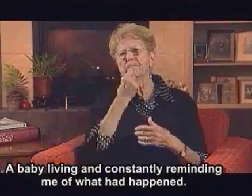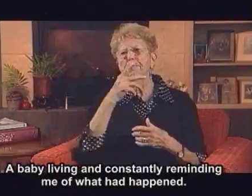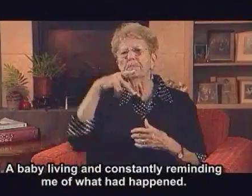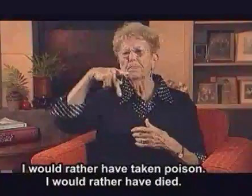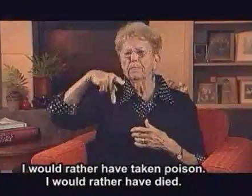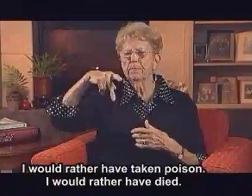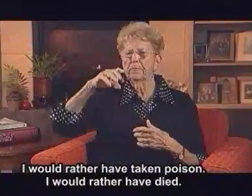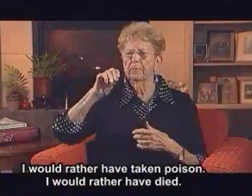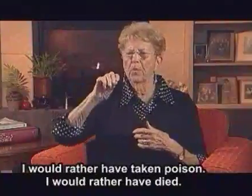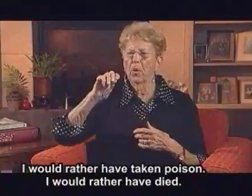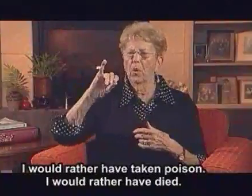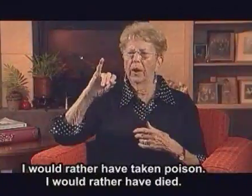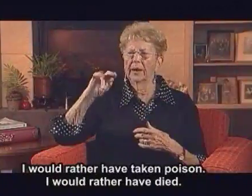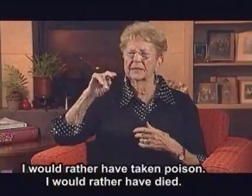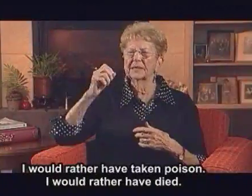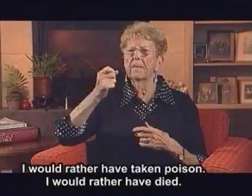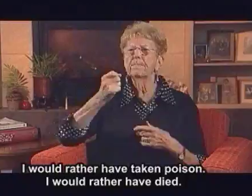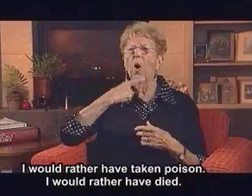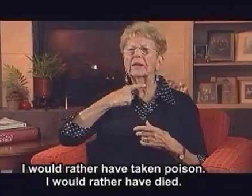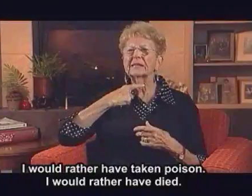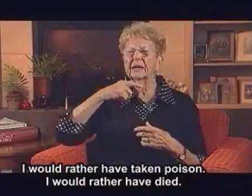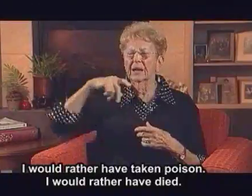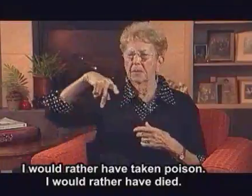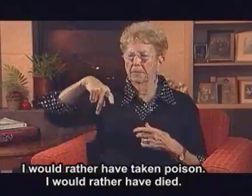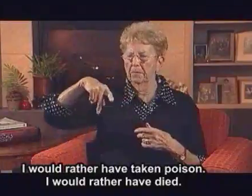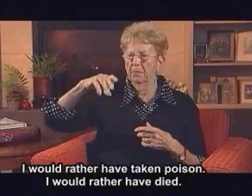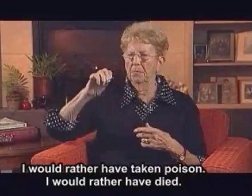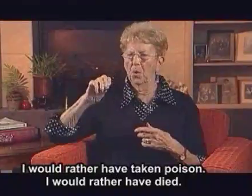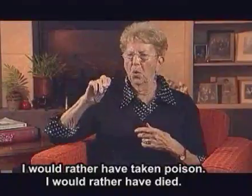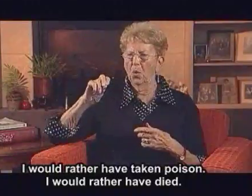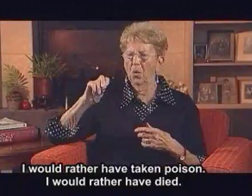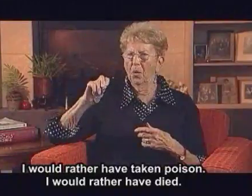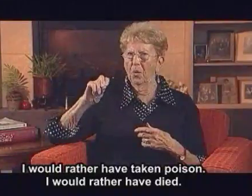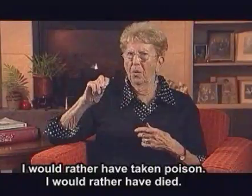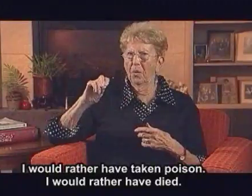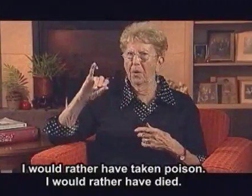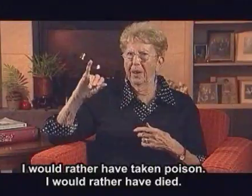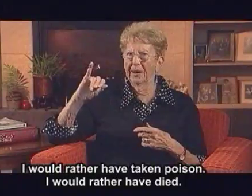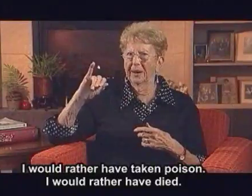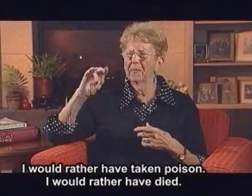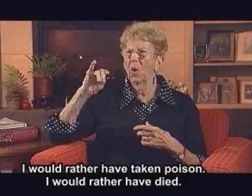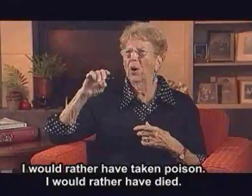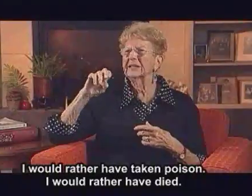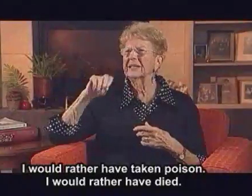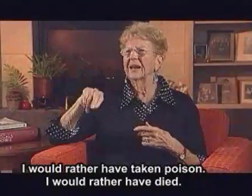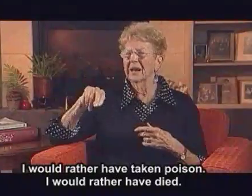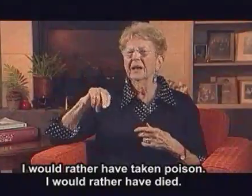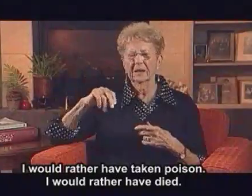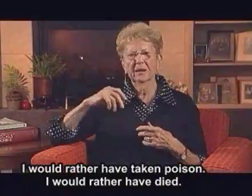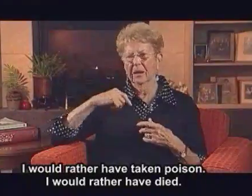happened. I would rather have taken poison.